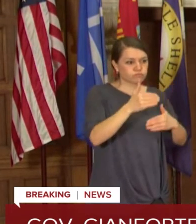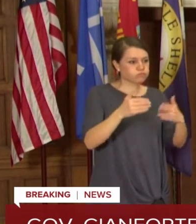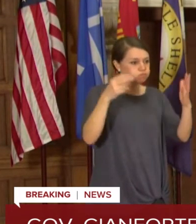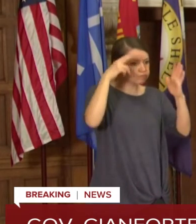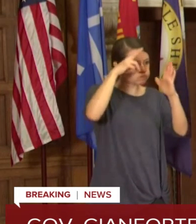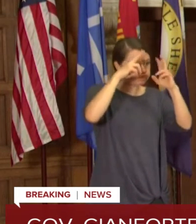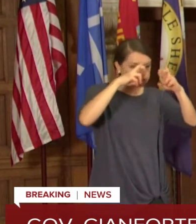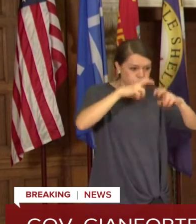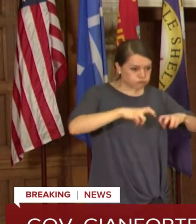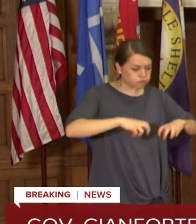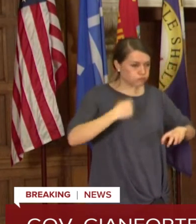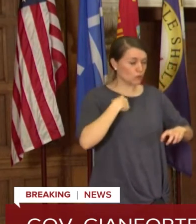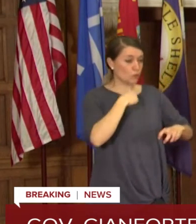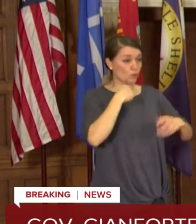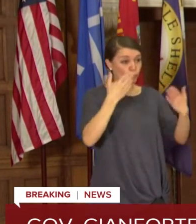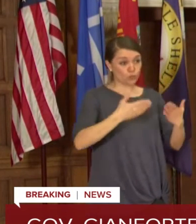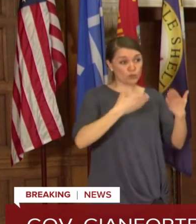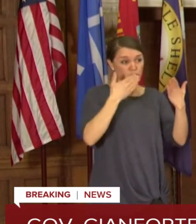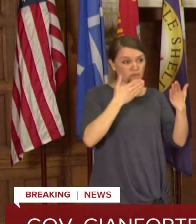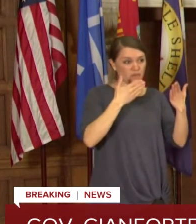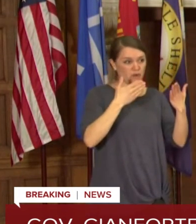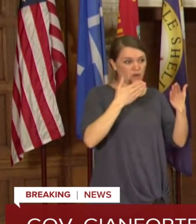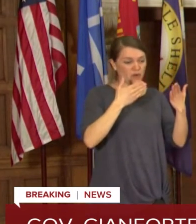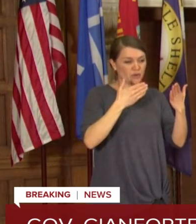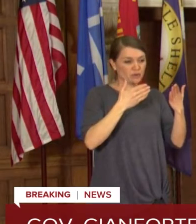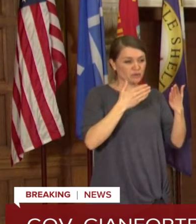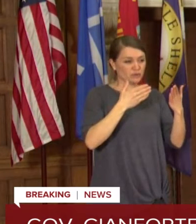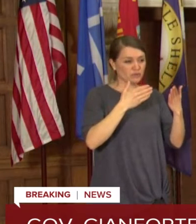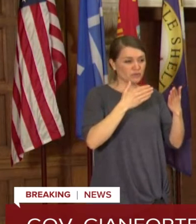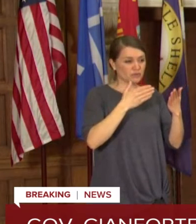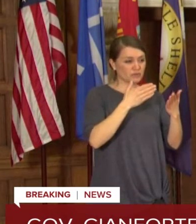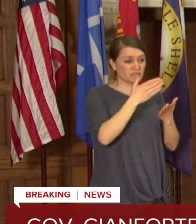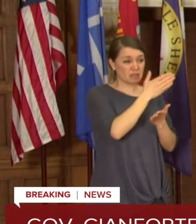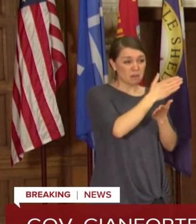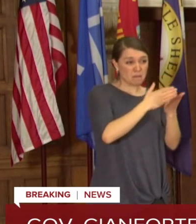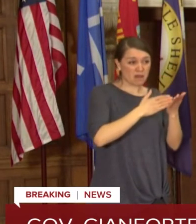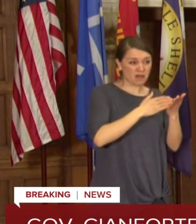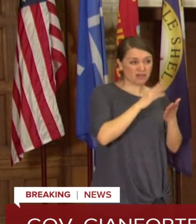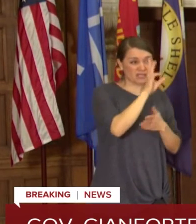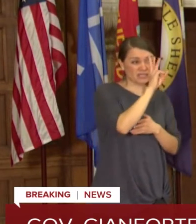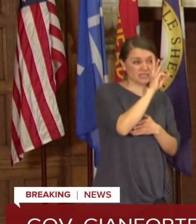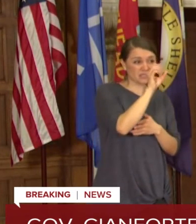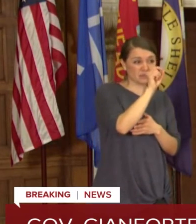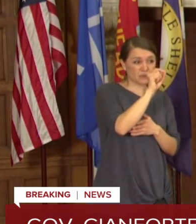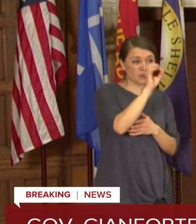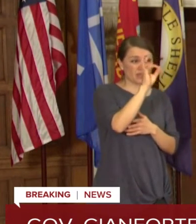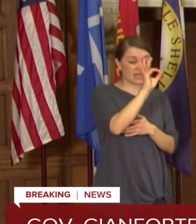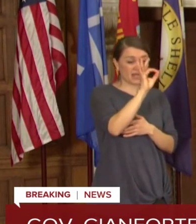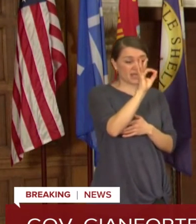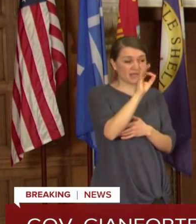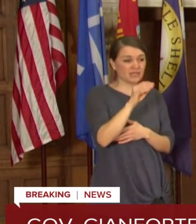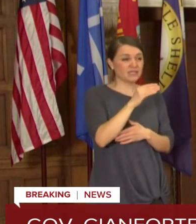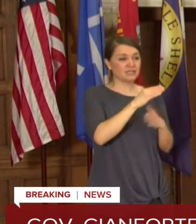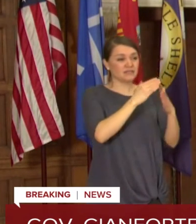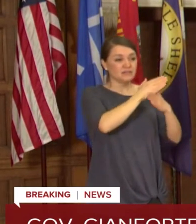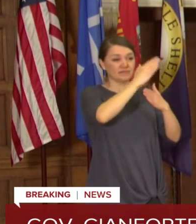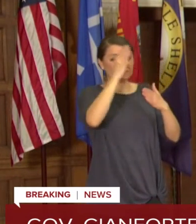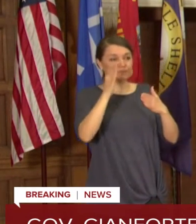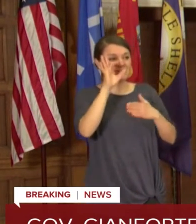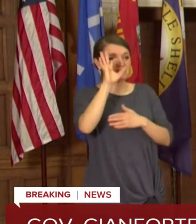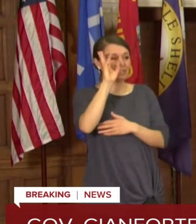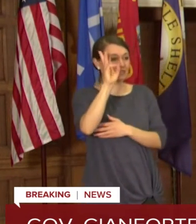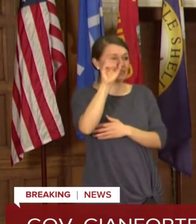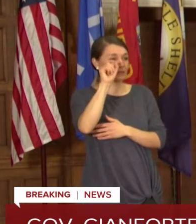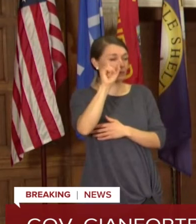legislature. We proposed a cut from 6.9 to 6.75, and I'm going to consider bills that get to my desk.